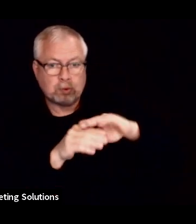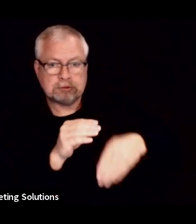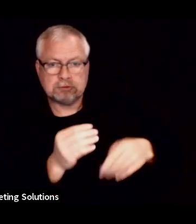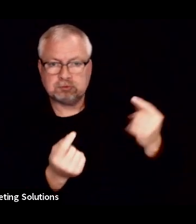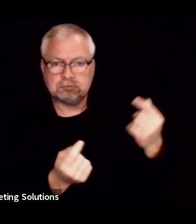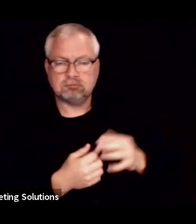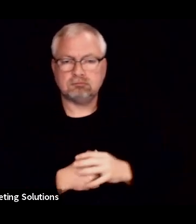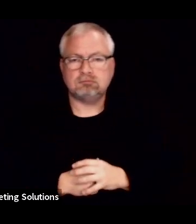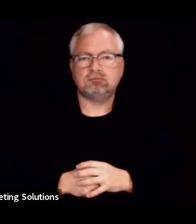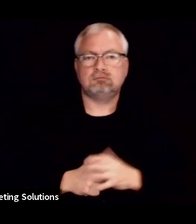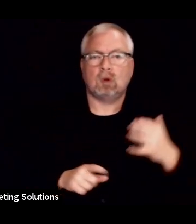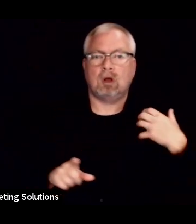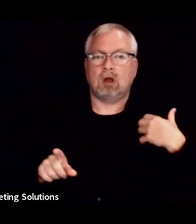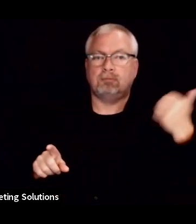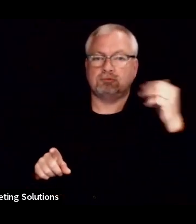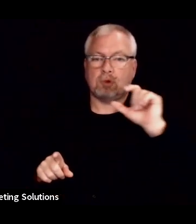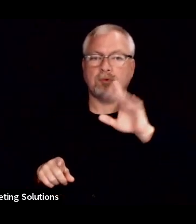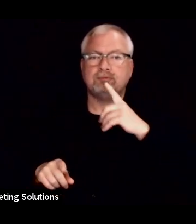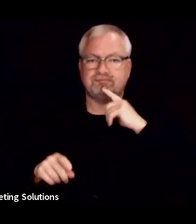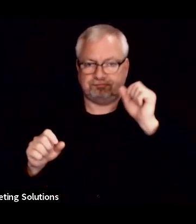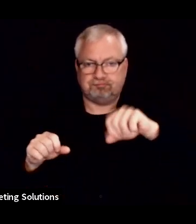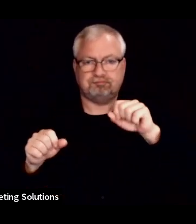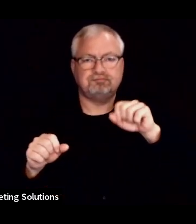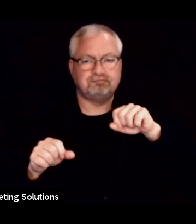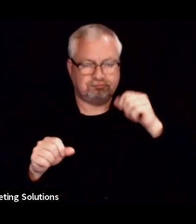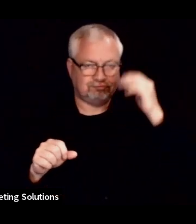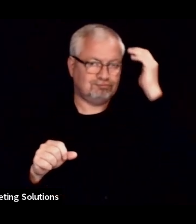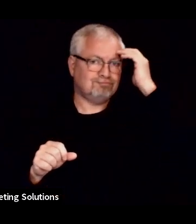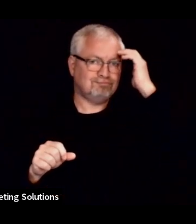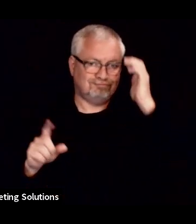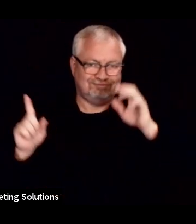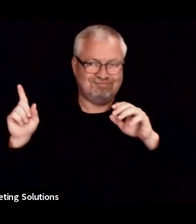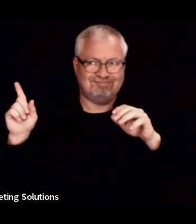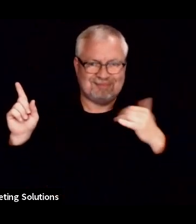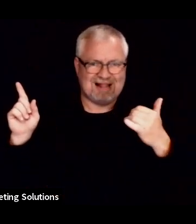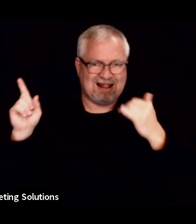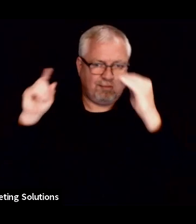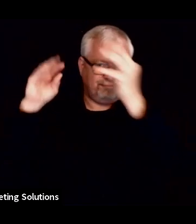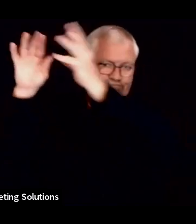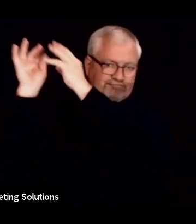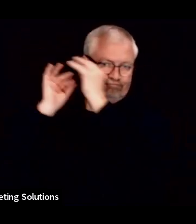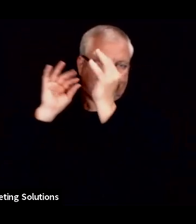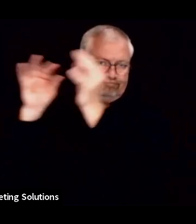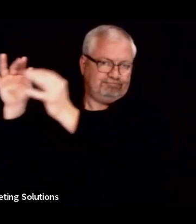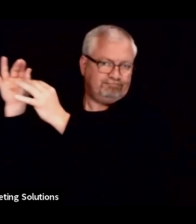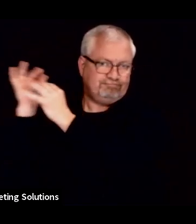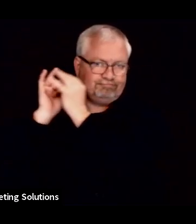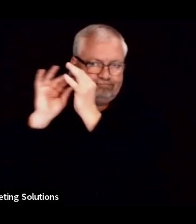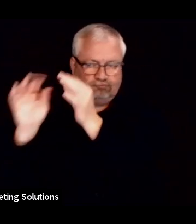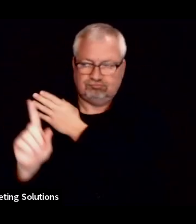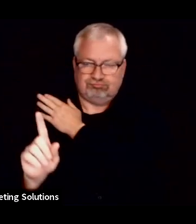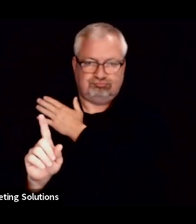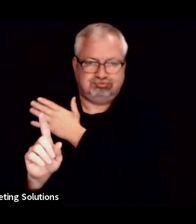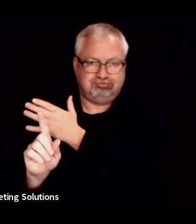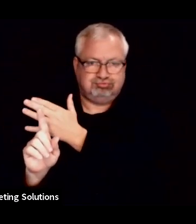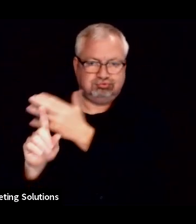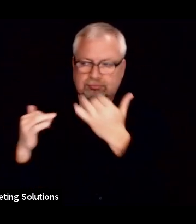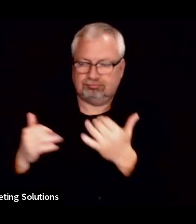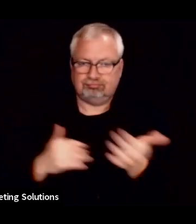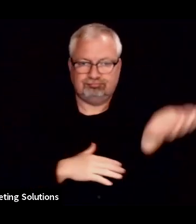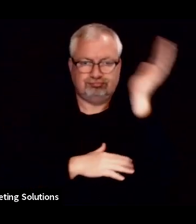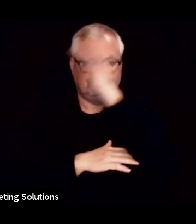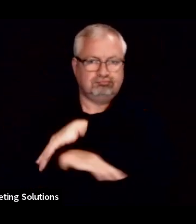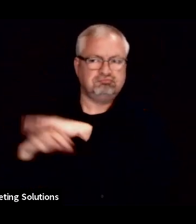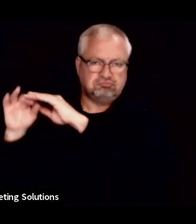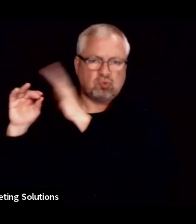those discussions have been ongoing, and I think are expected to continue. As I said, I